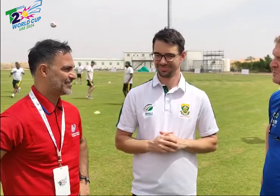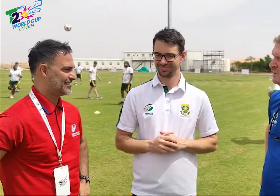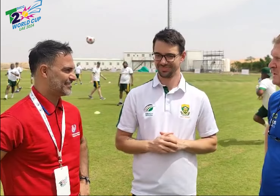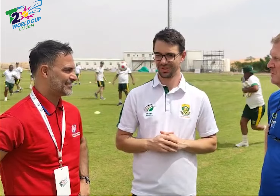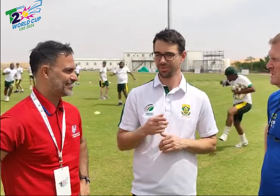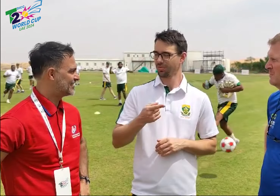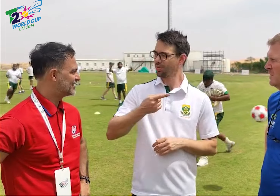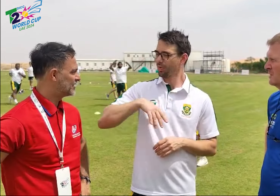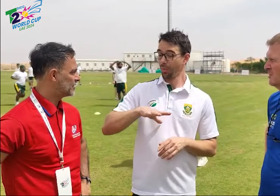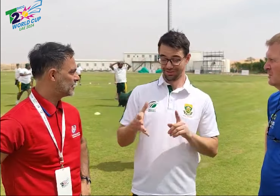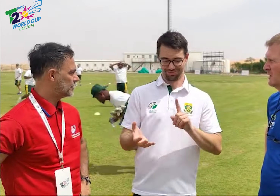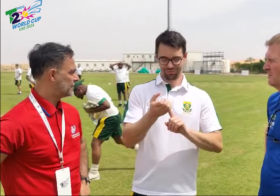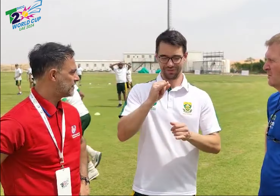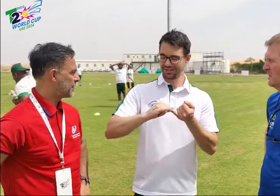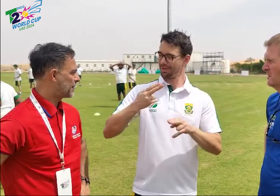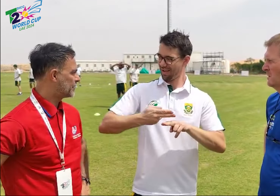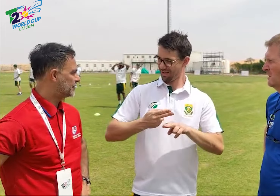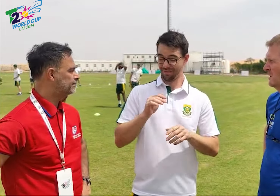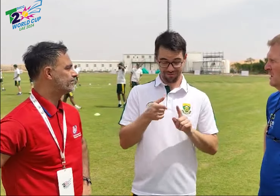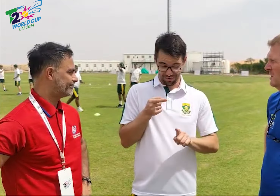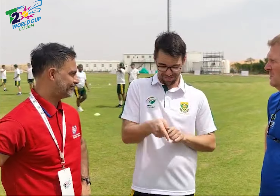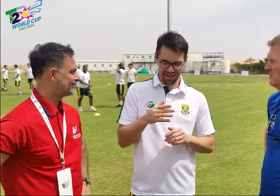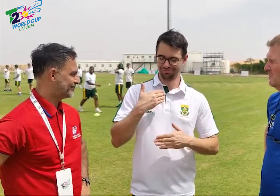We just want to get to the semi-finals and we'll take it from there.